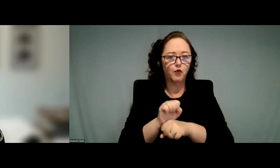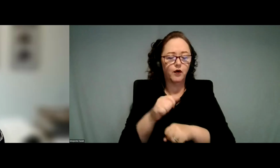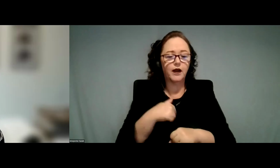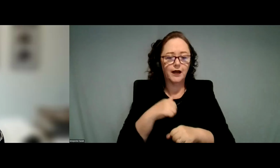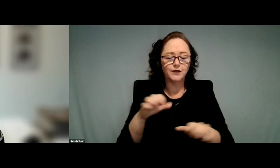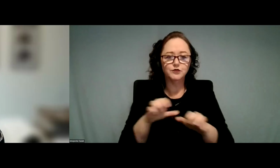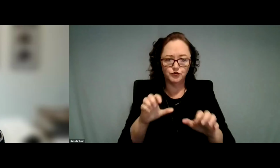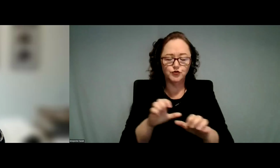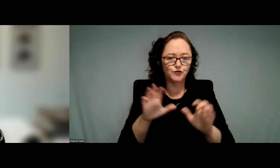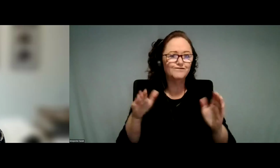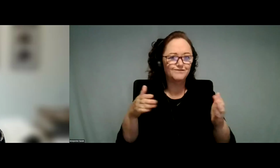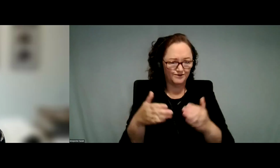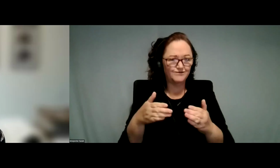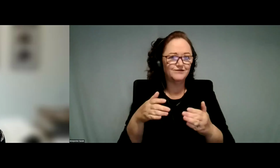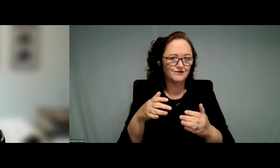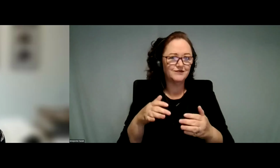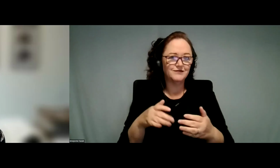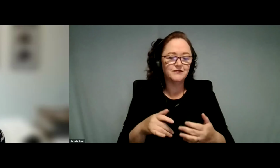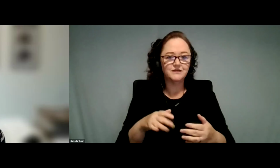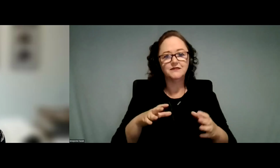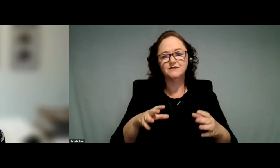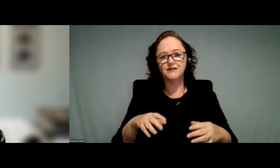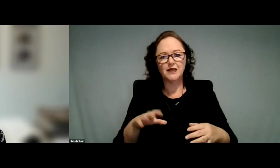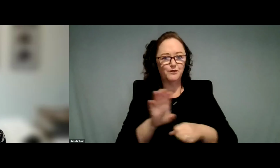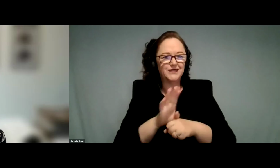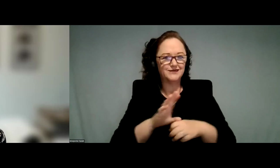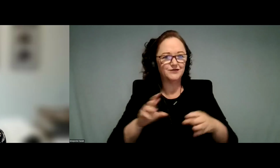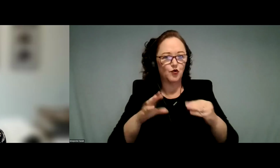let me start here, get my slide deck going.